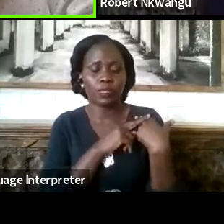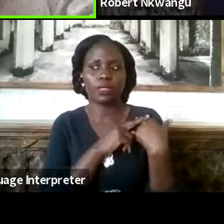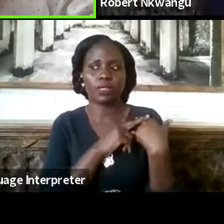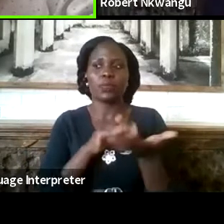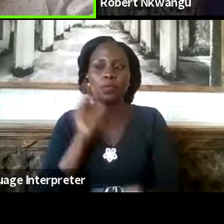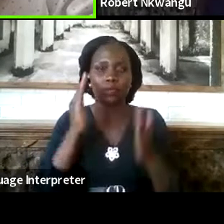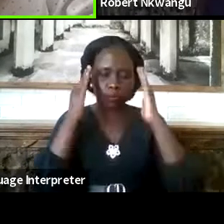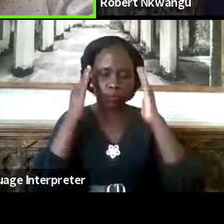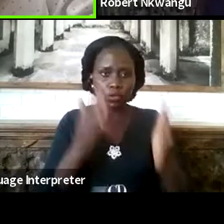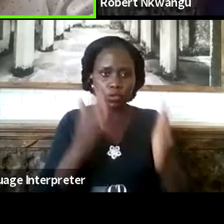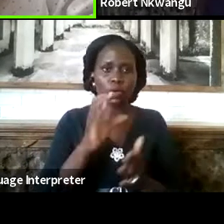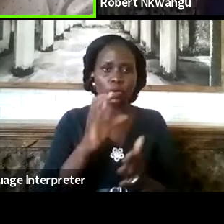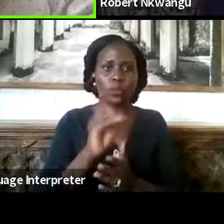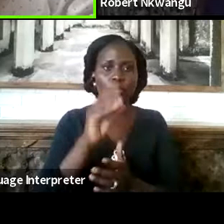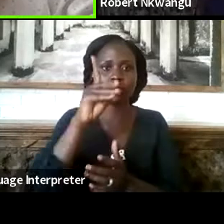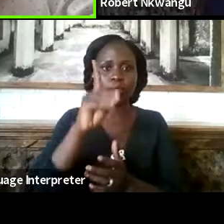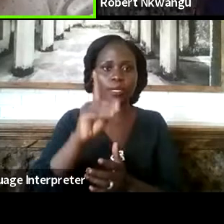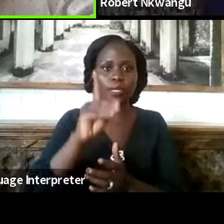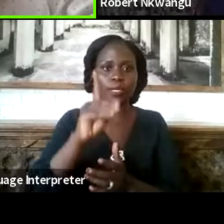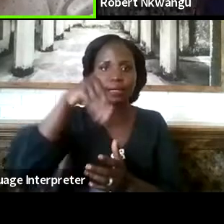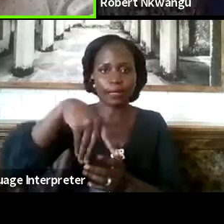think they should definitely